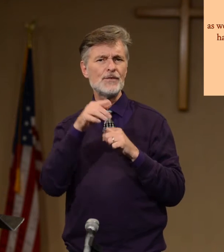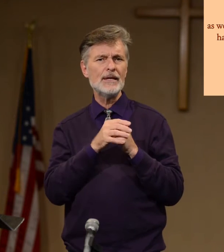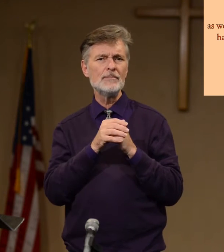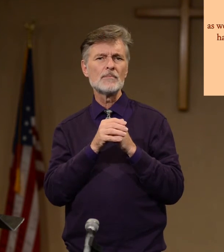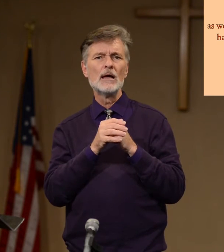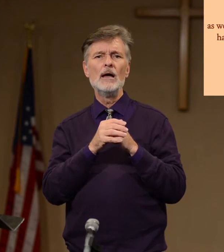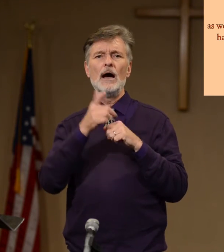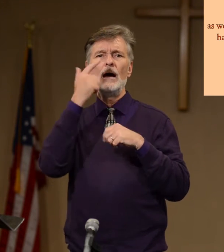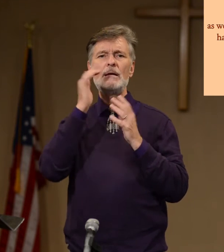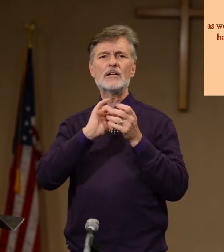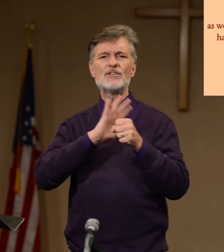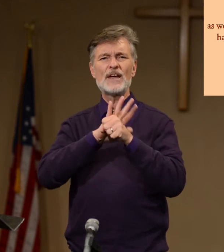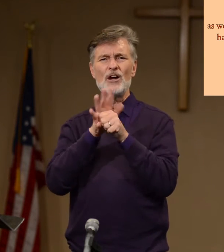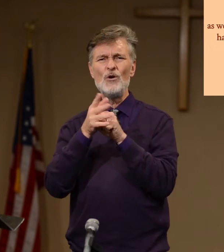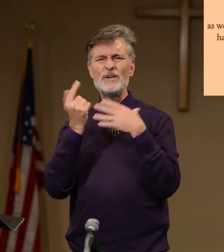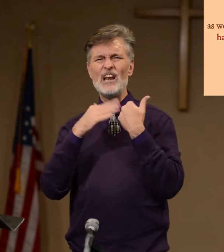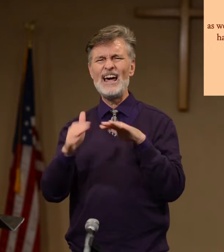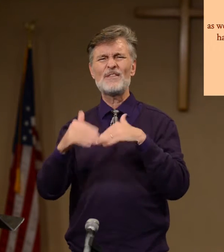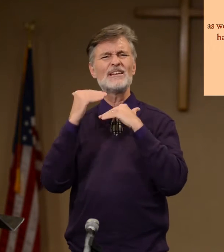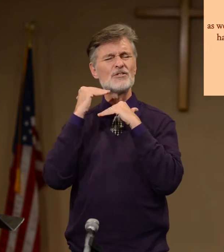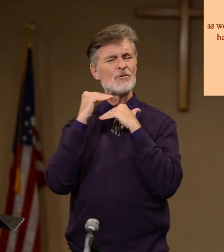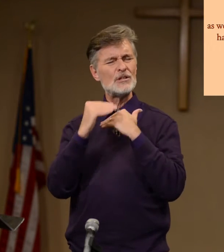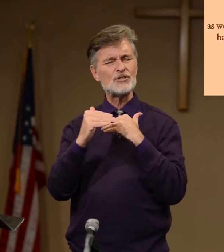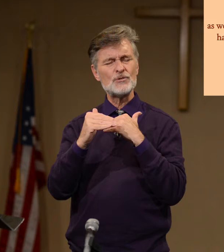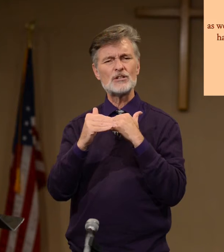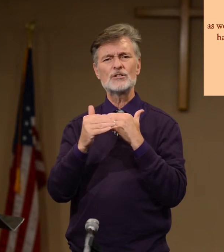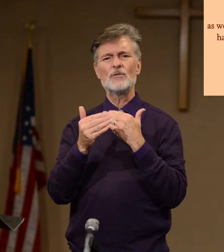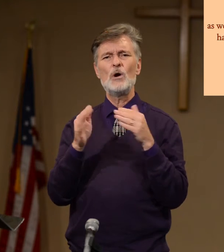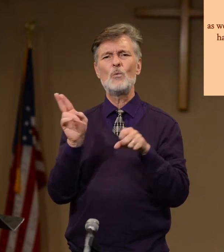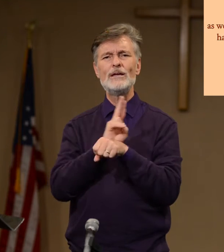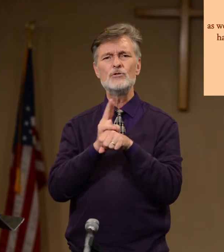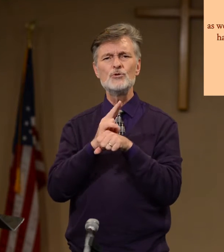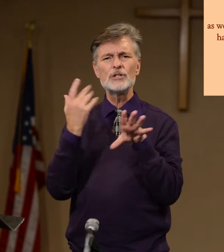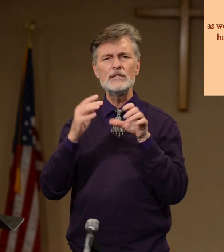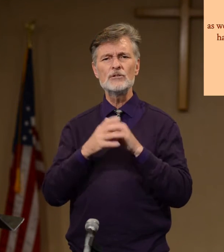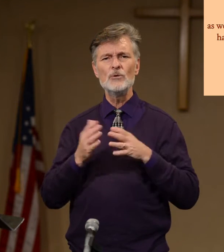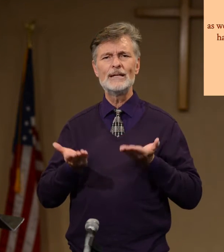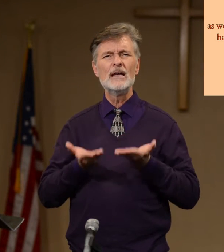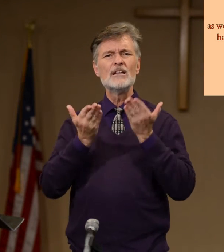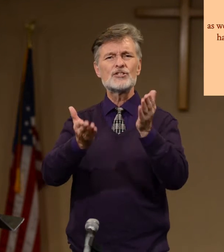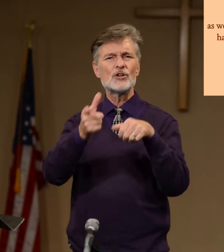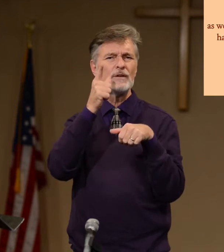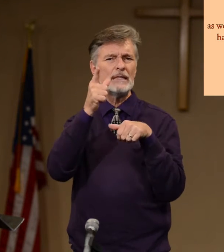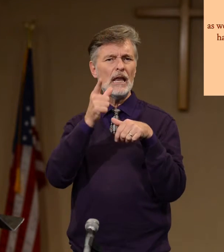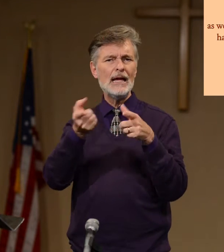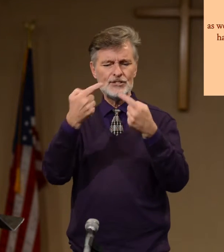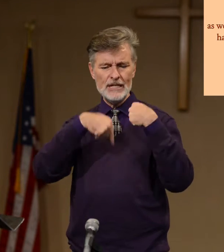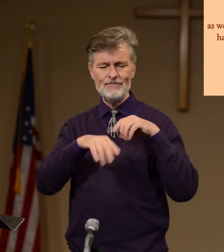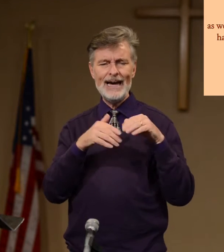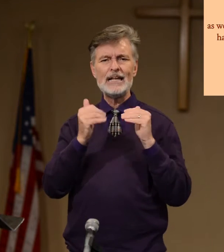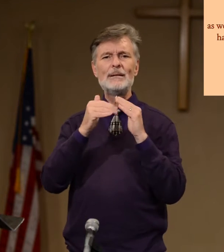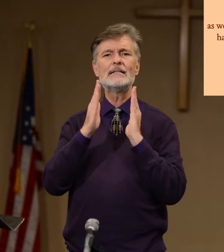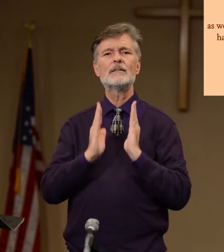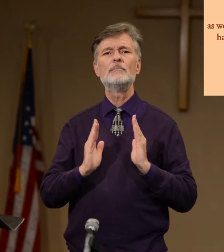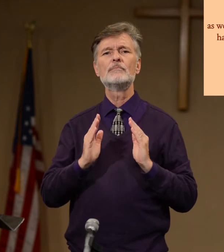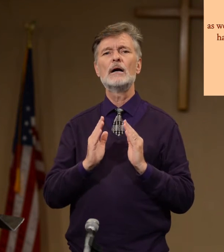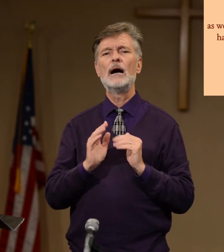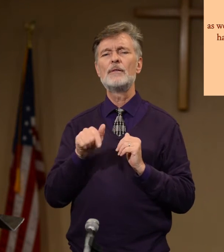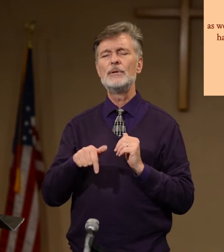them. Because of the COVID, a lot of things are in restriction of what we usually do and serving the lunch and inviting them into the